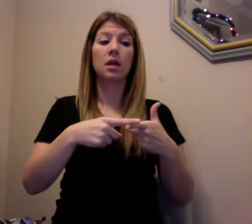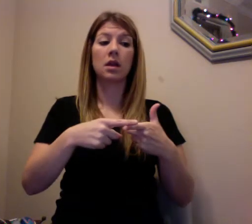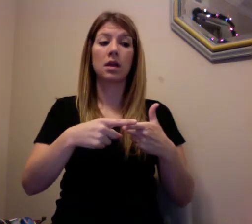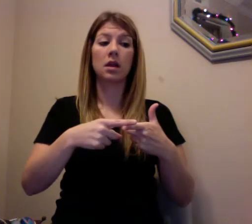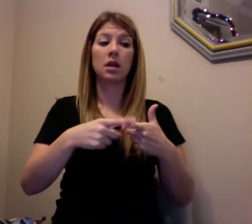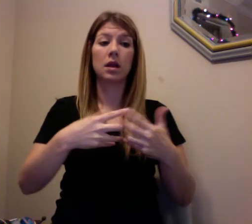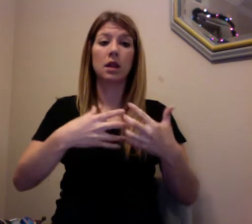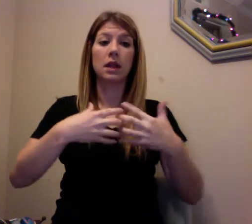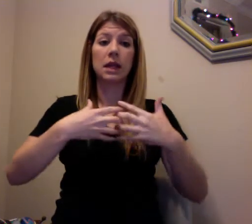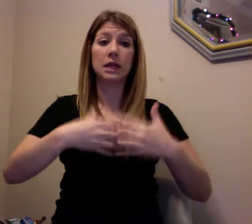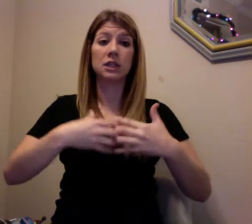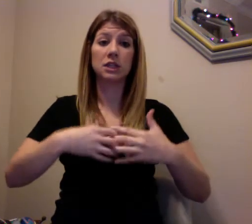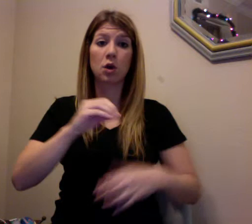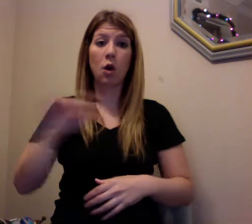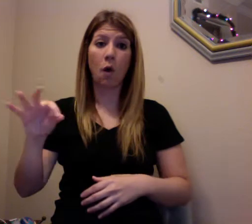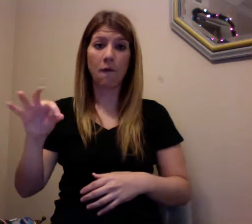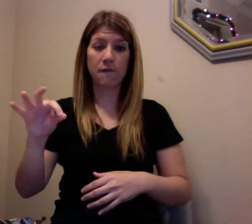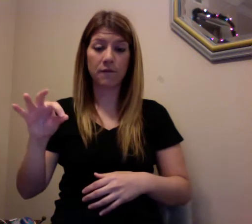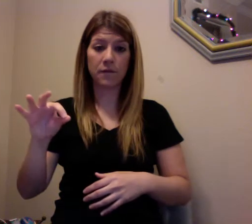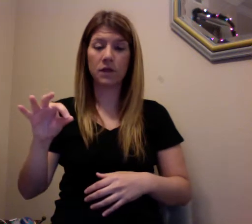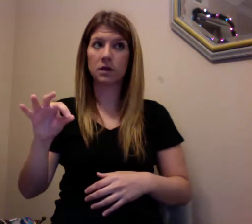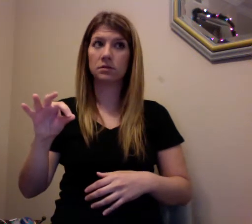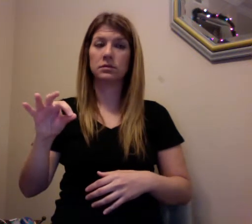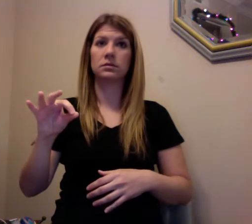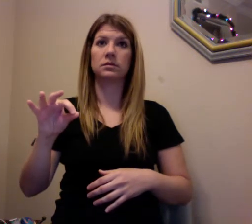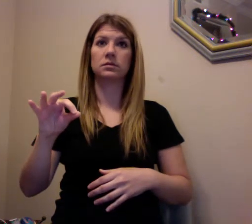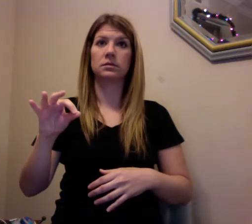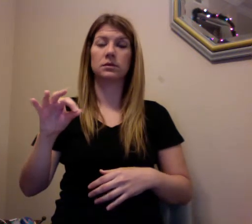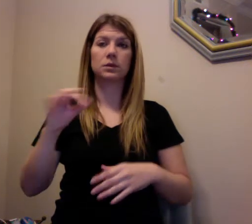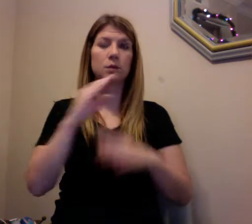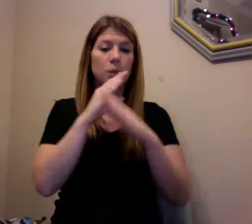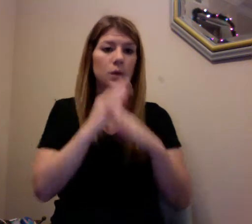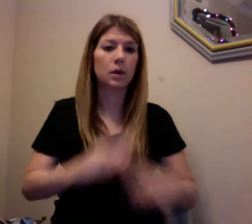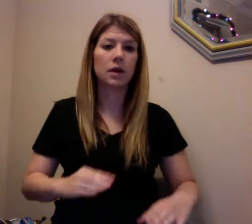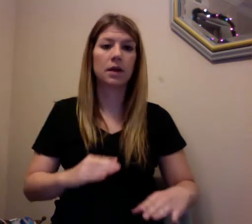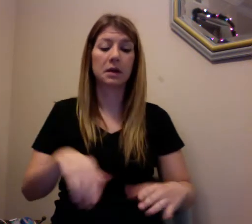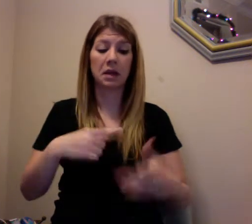words. Unemotional three words I've ever heard. He says brace for impact.